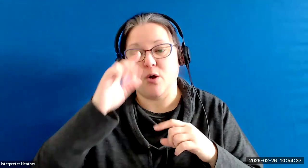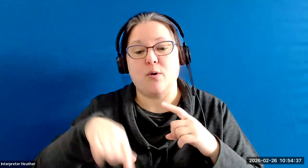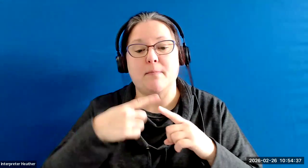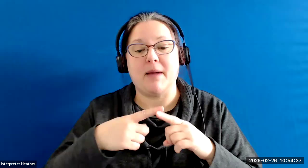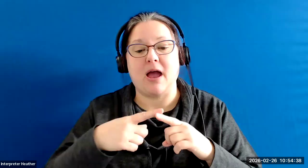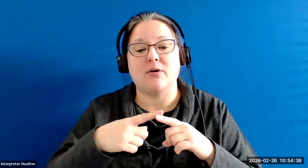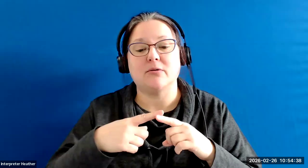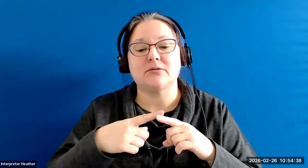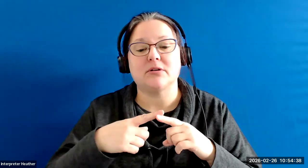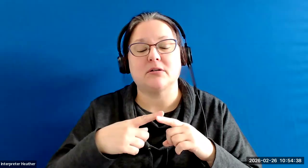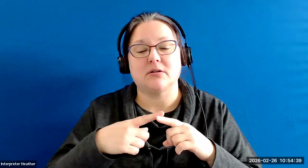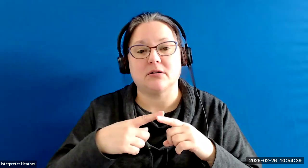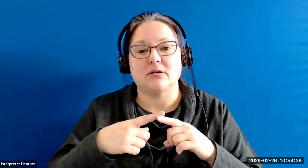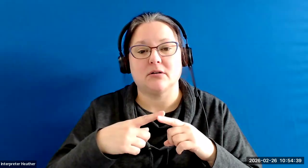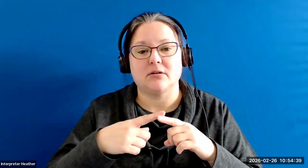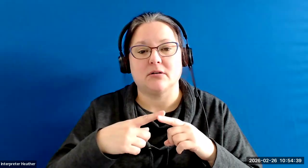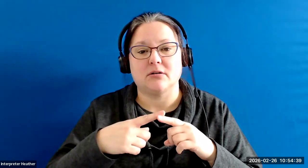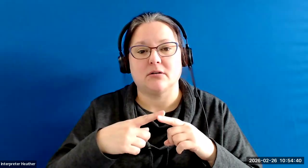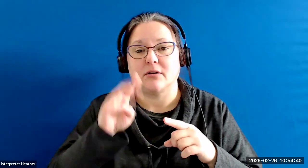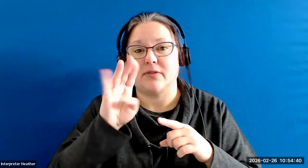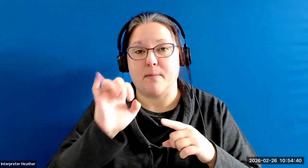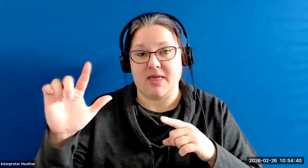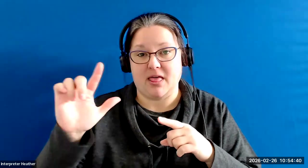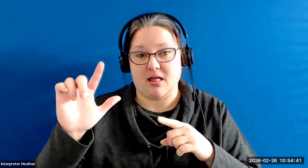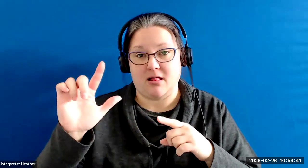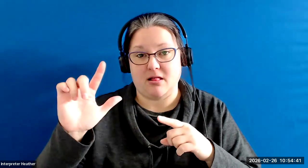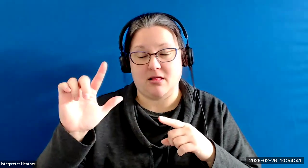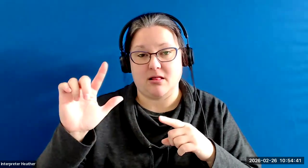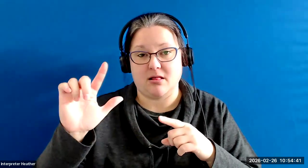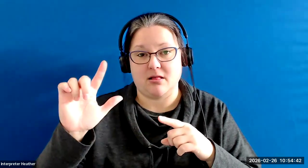and how disabled folks are being